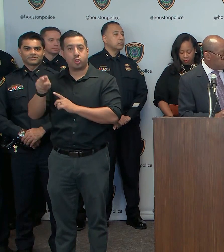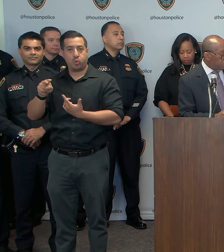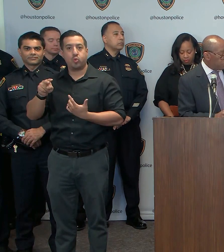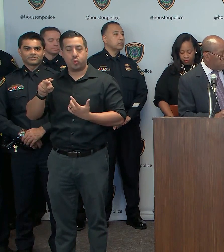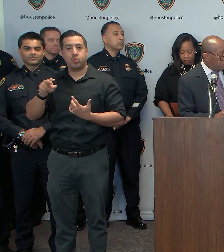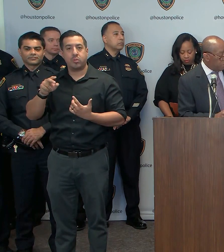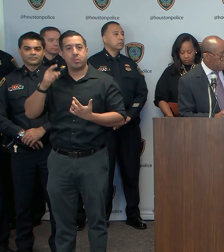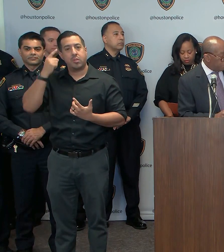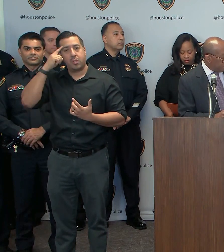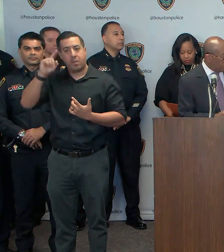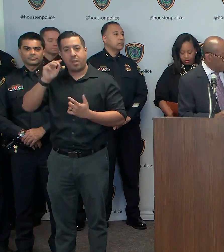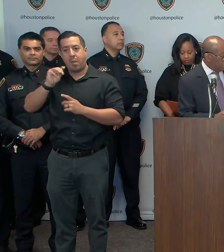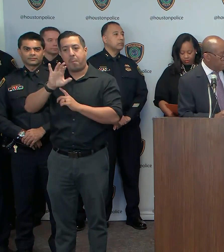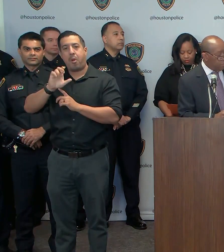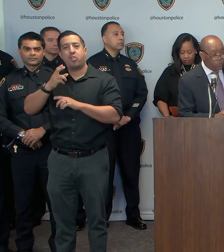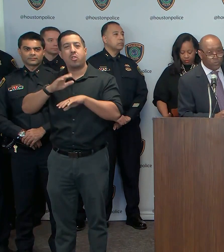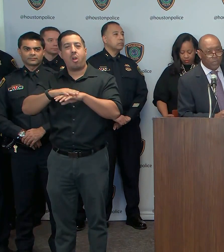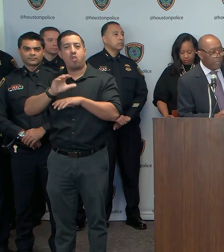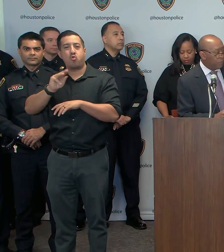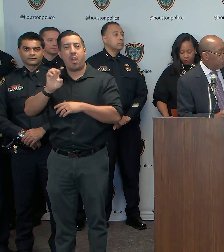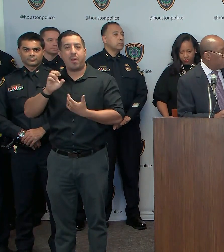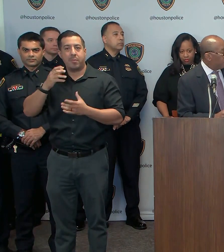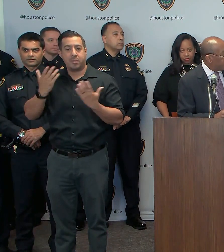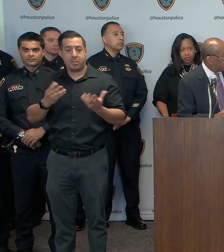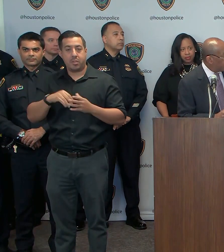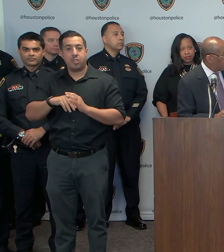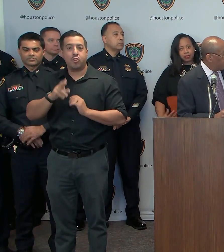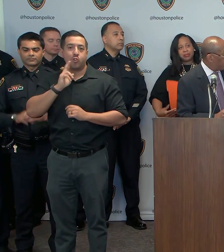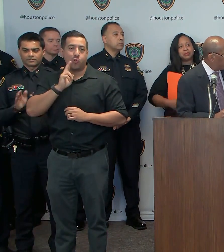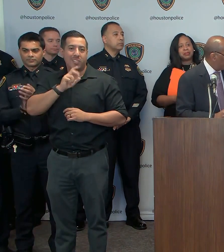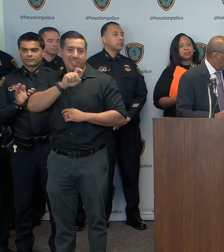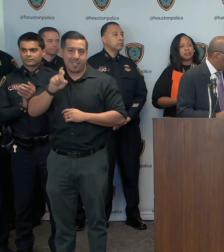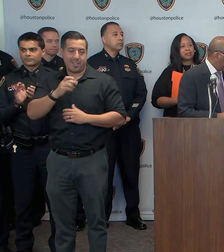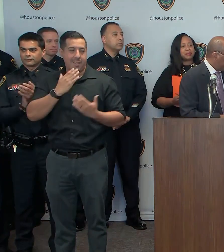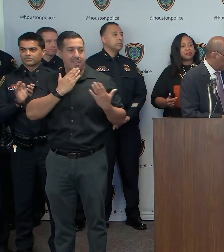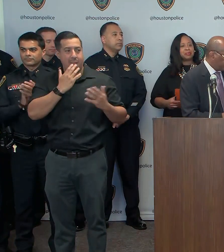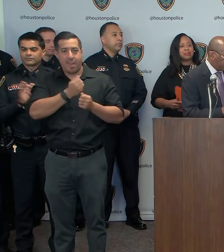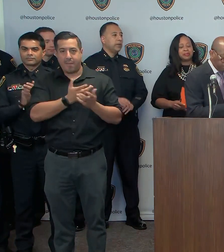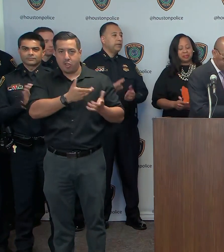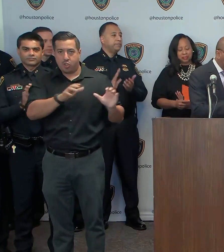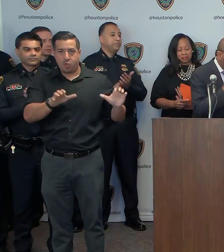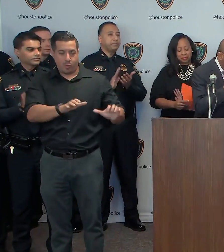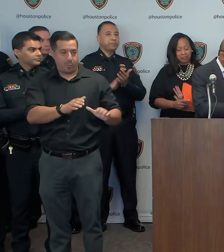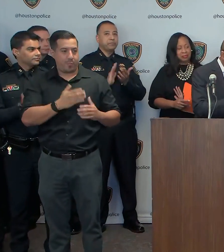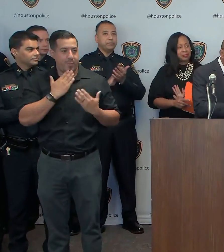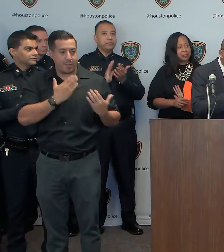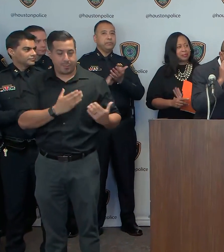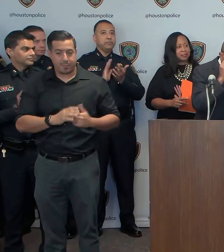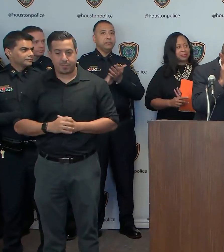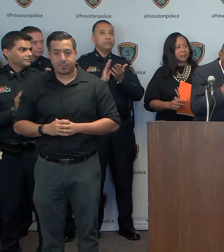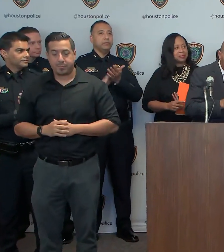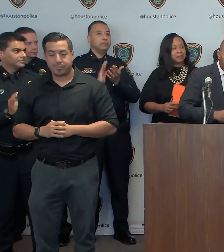Crime, Lucha contra el Crimen Month in Houston, Texas. Thank you all for what you do.